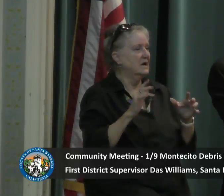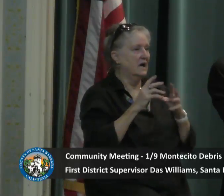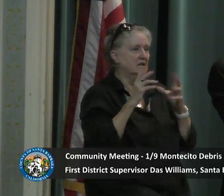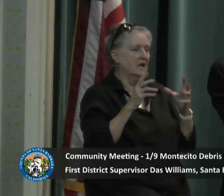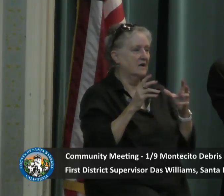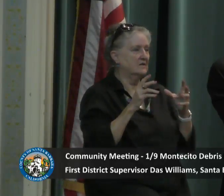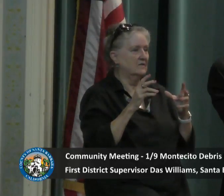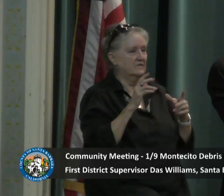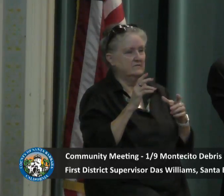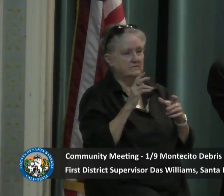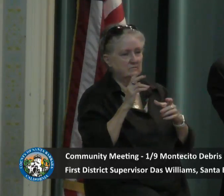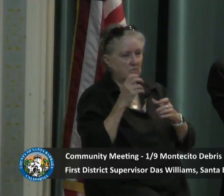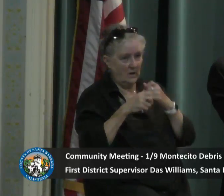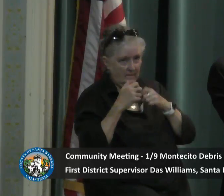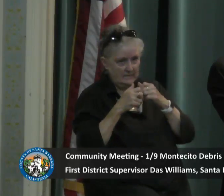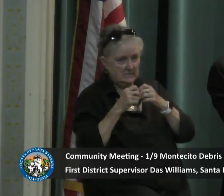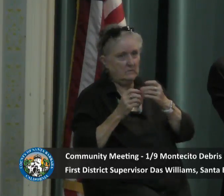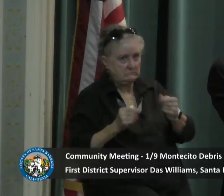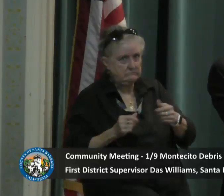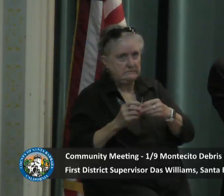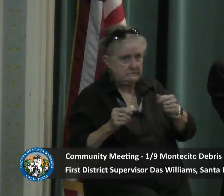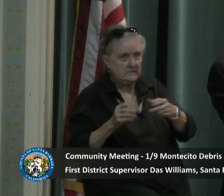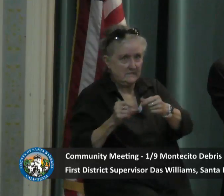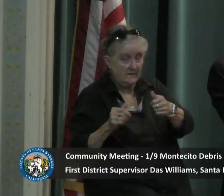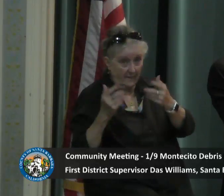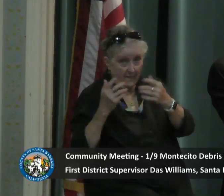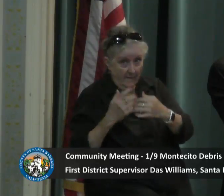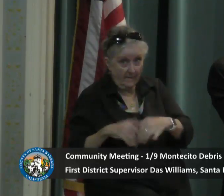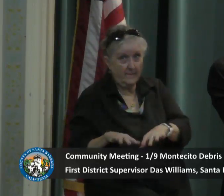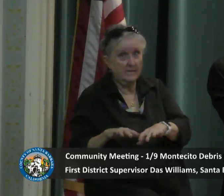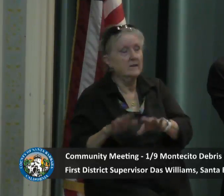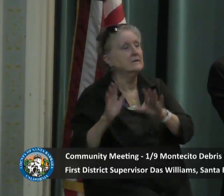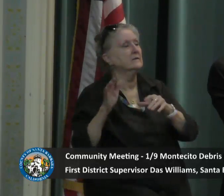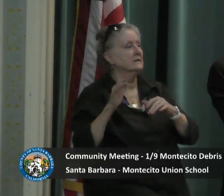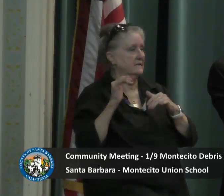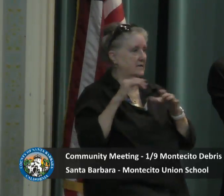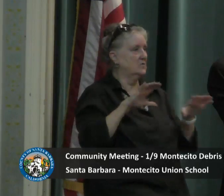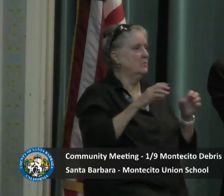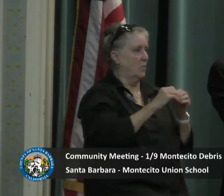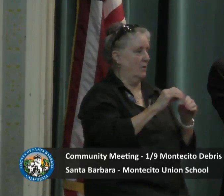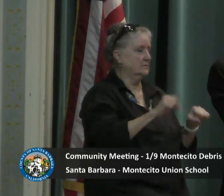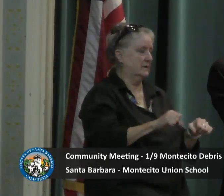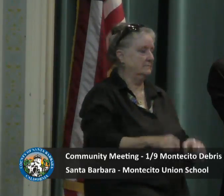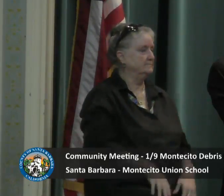many kinks. If it works out, then we can think of doing more of it.